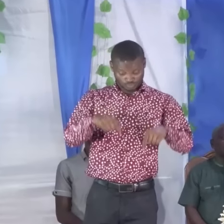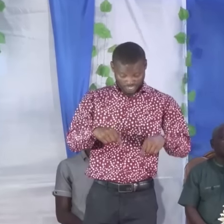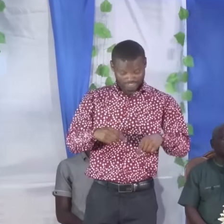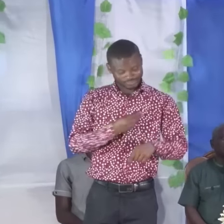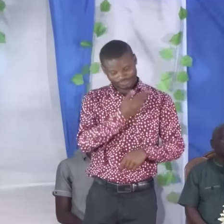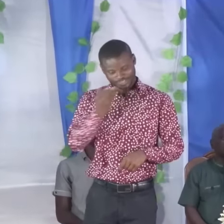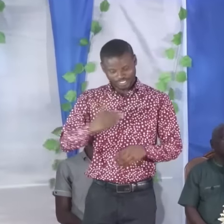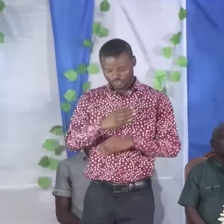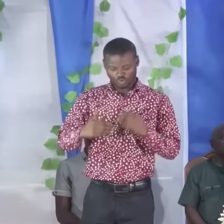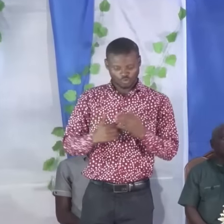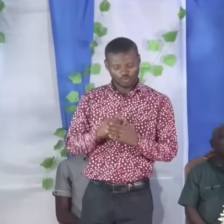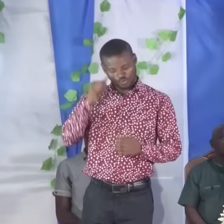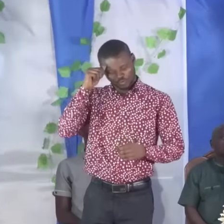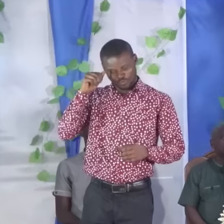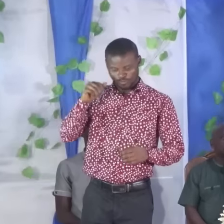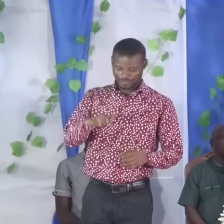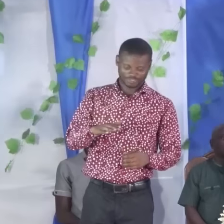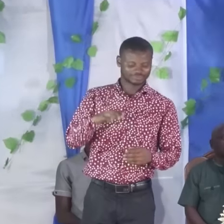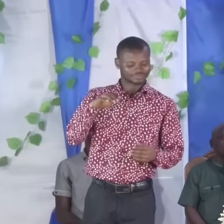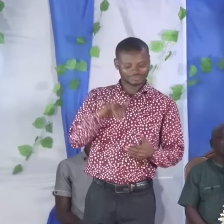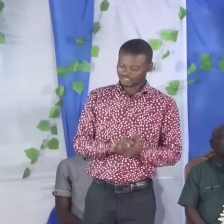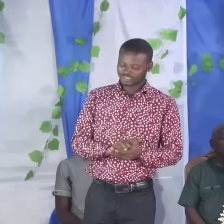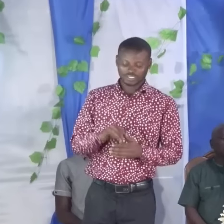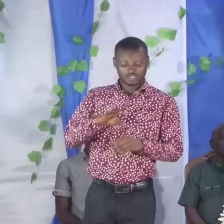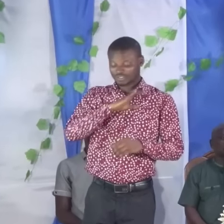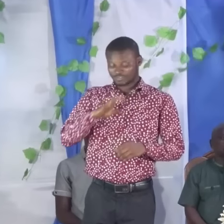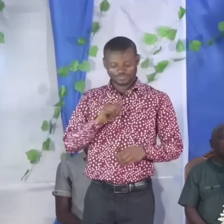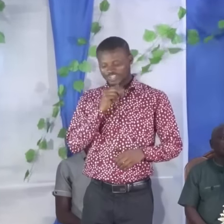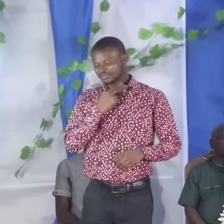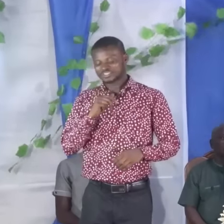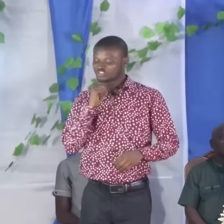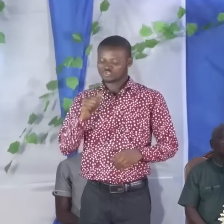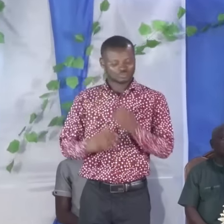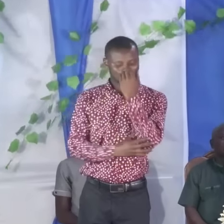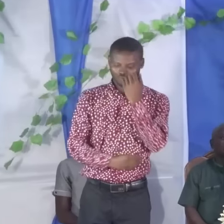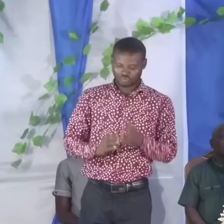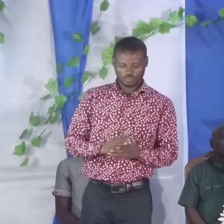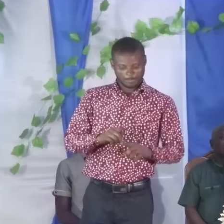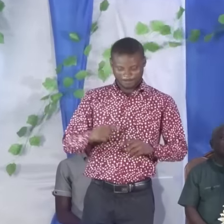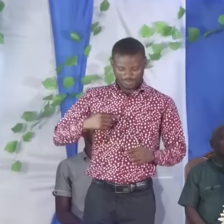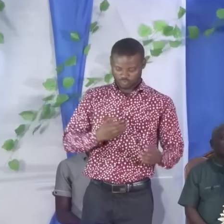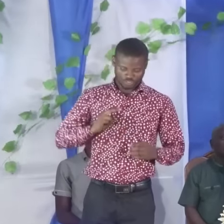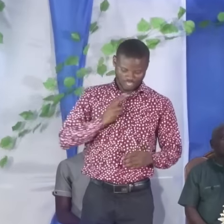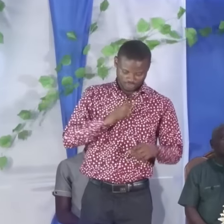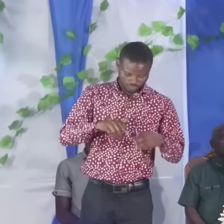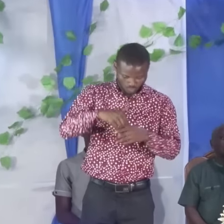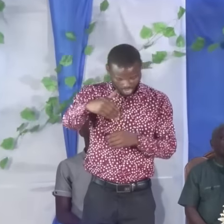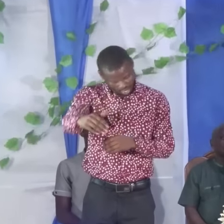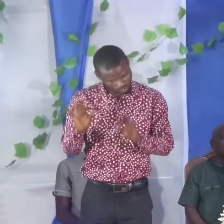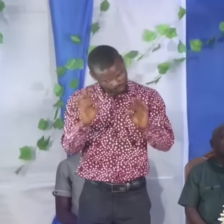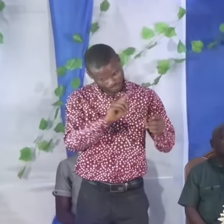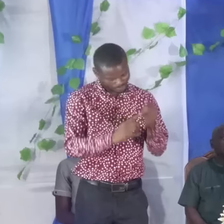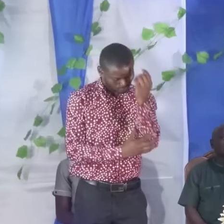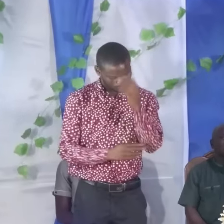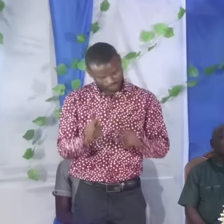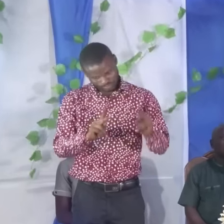aye te se Church of Christ preacher ni bia ye ohiani te ni ye wo mo anka kire ye wo se so ba preach